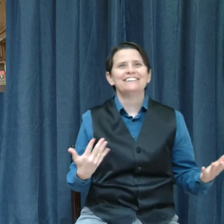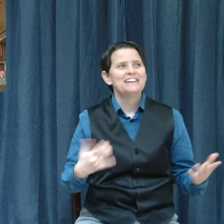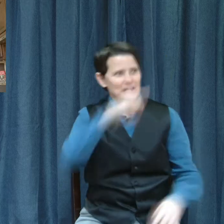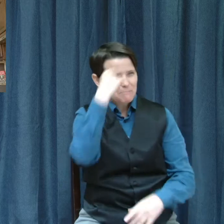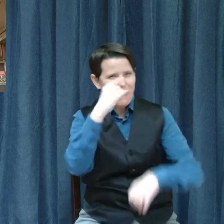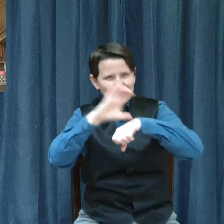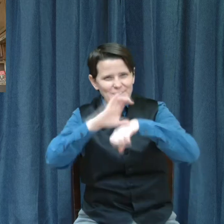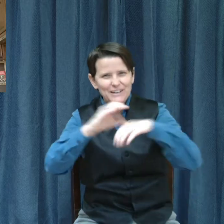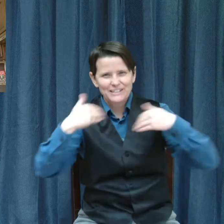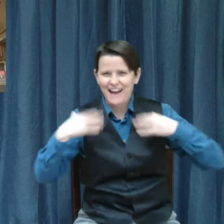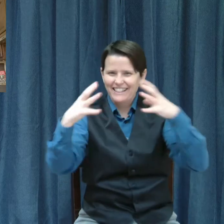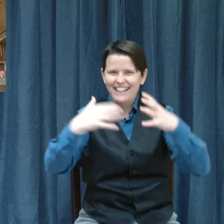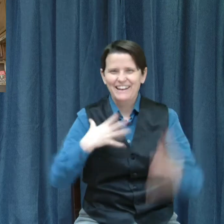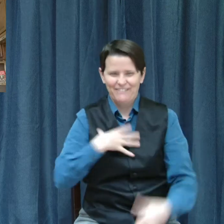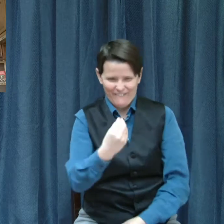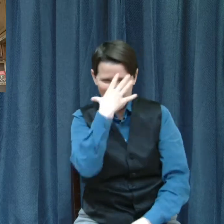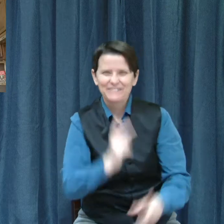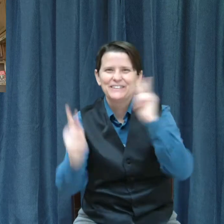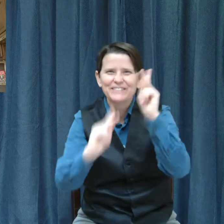white folks. But yeah,